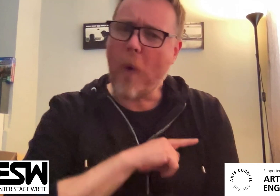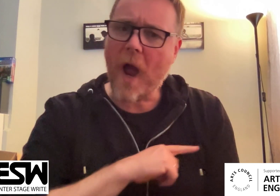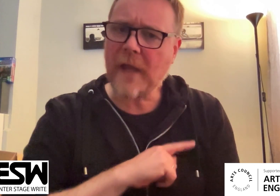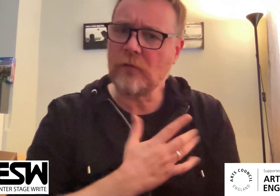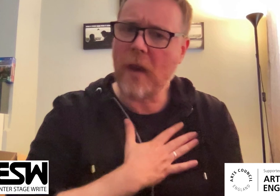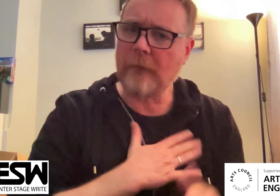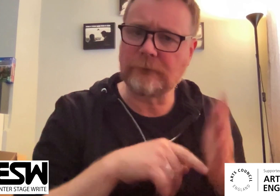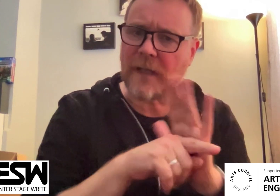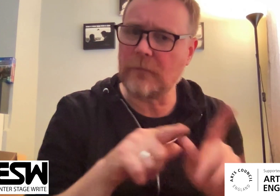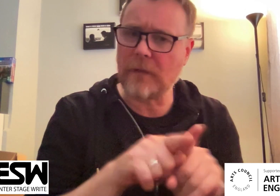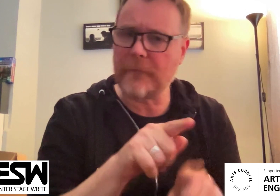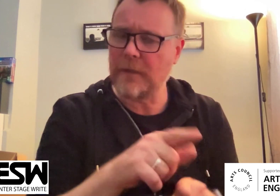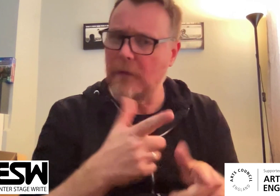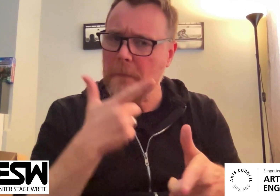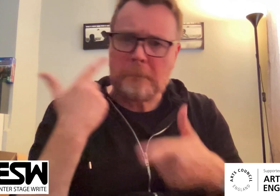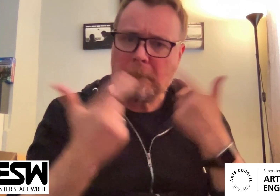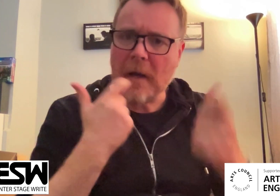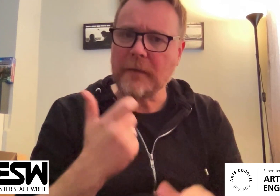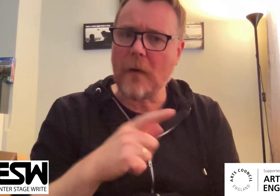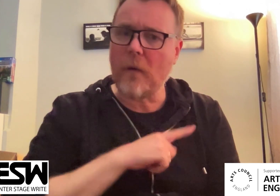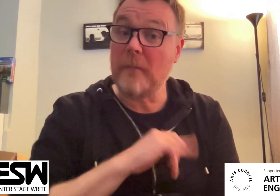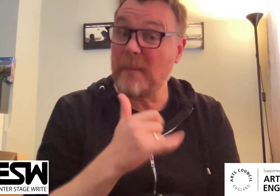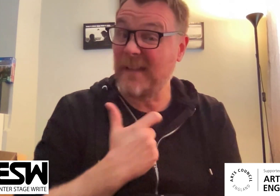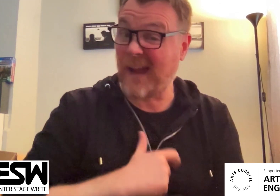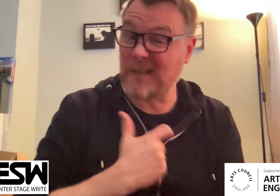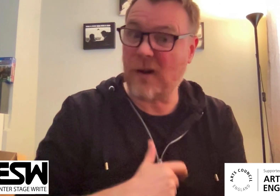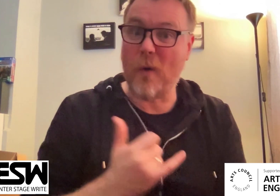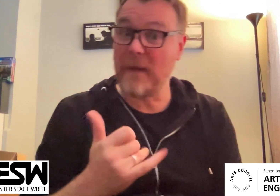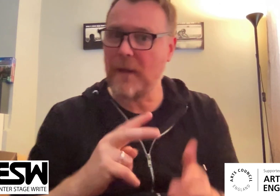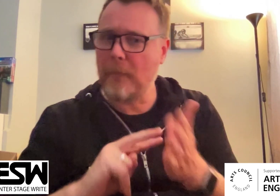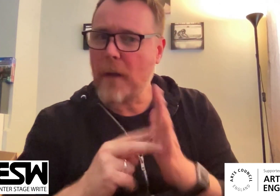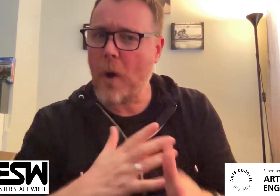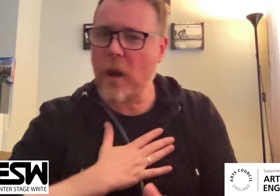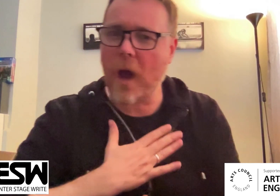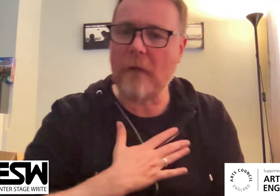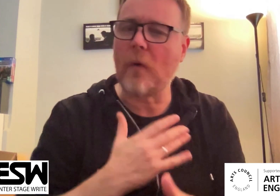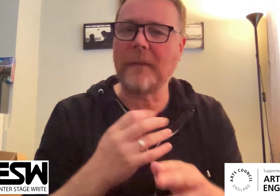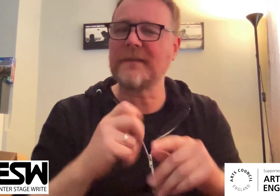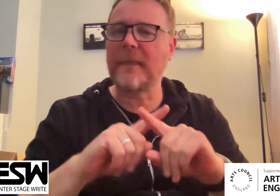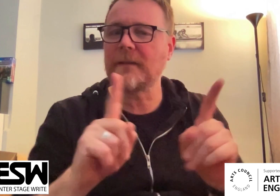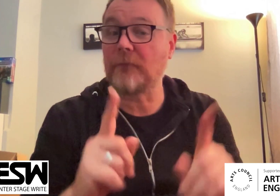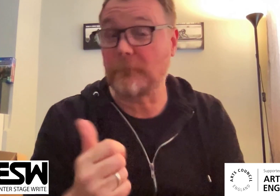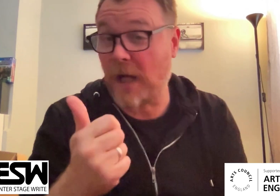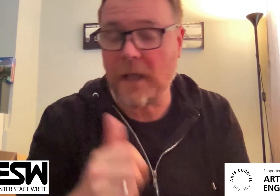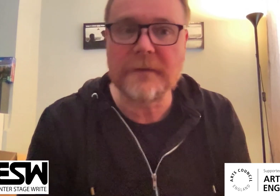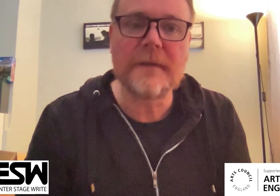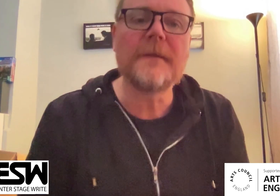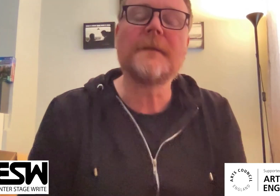the reason why you love those films. Maybe it might be character or something else you might